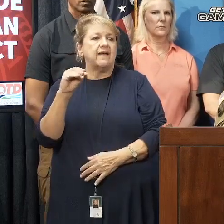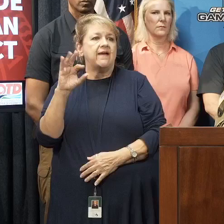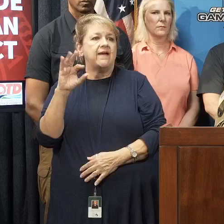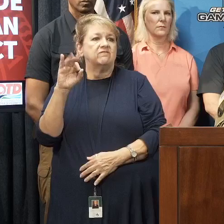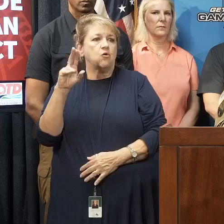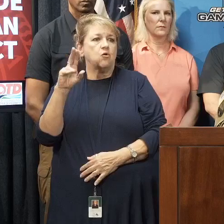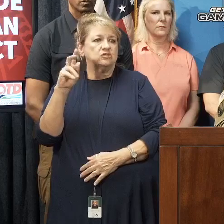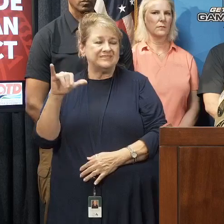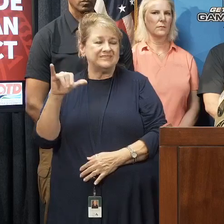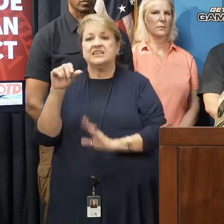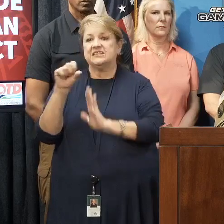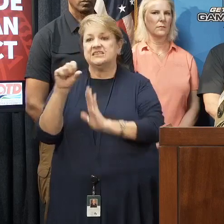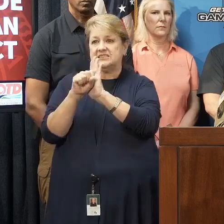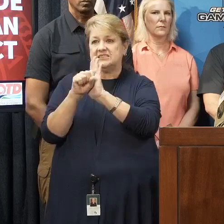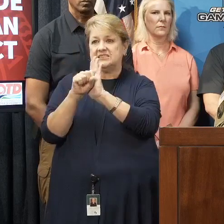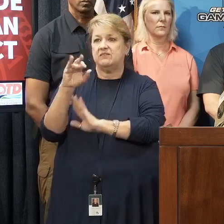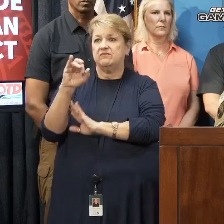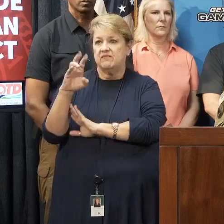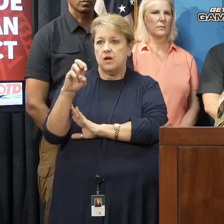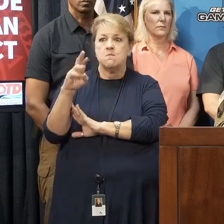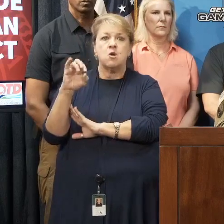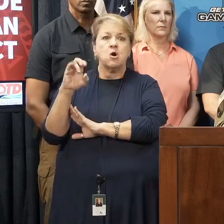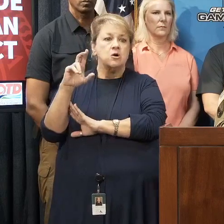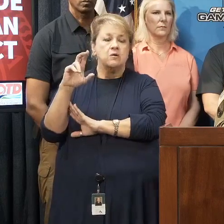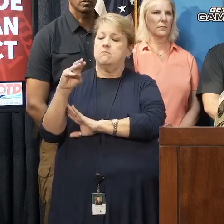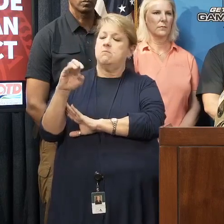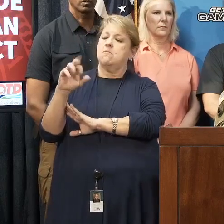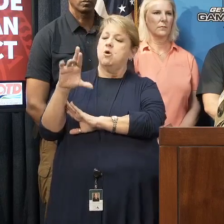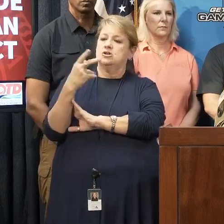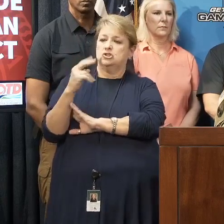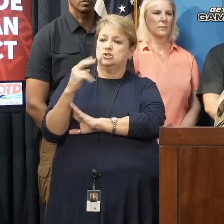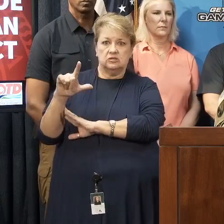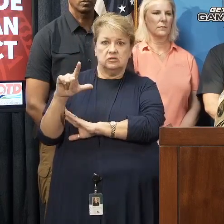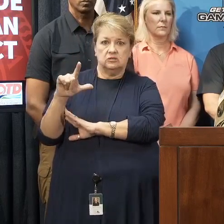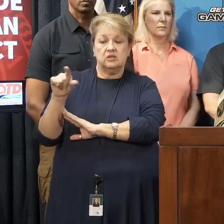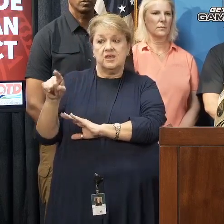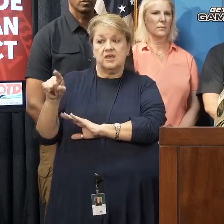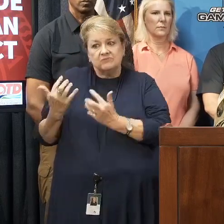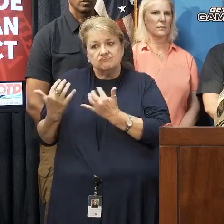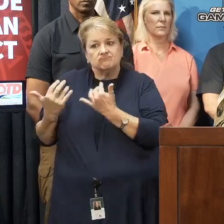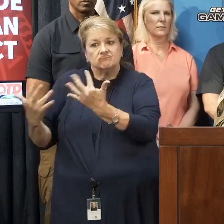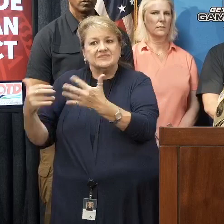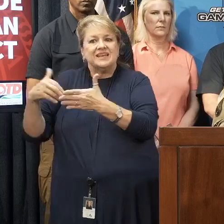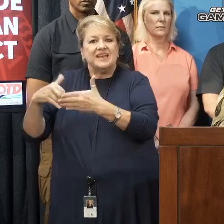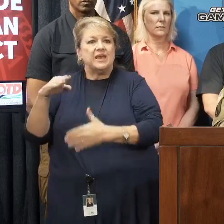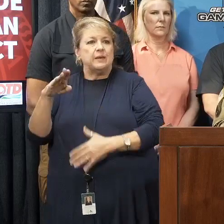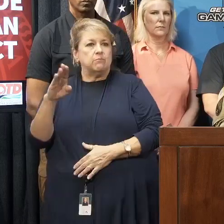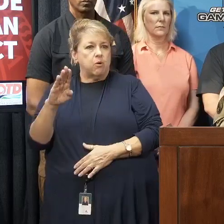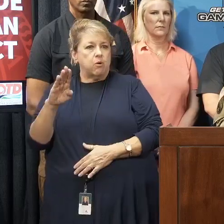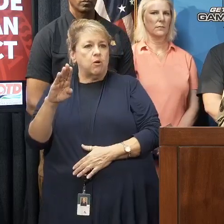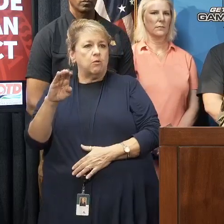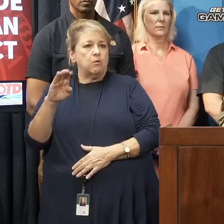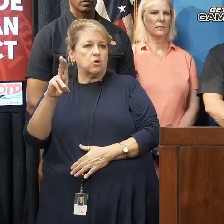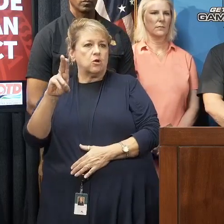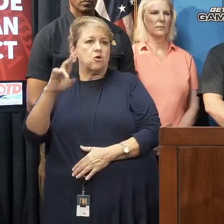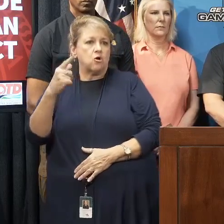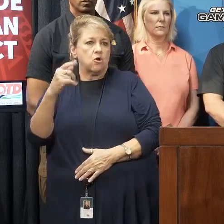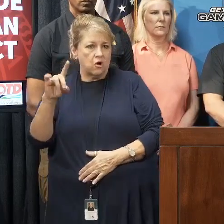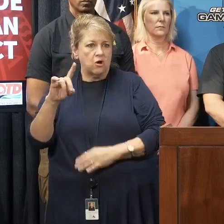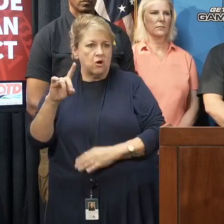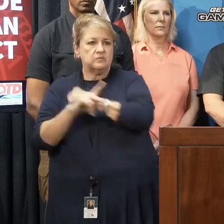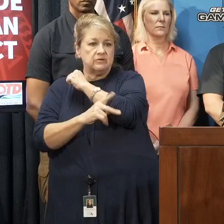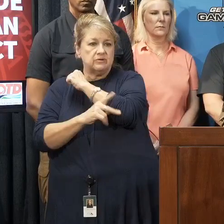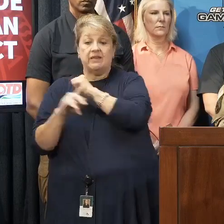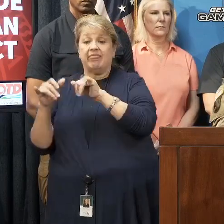fire marshals in the response to the wildfires present in Beauregard Parish. The